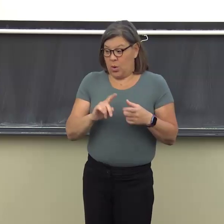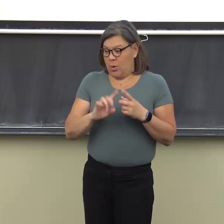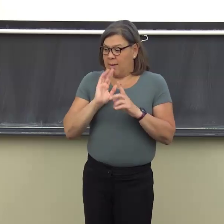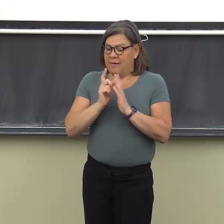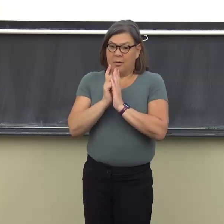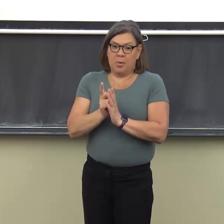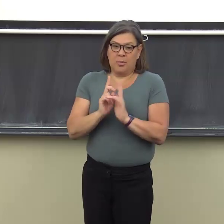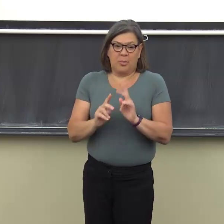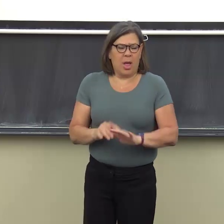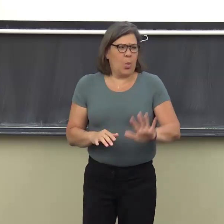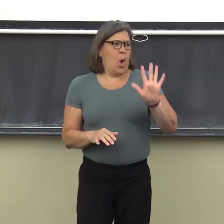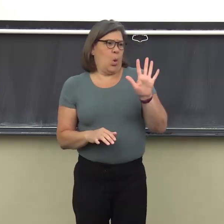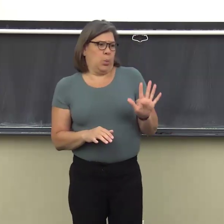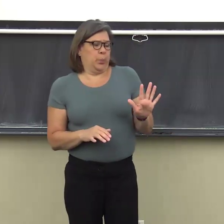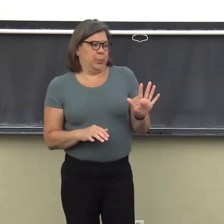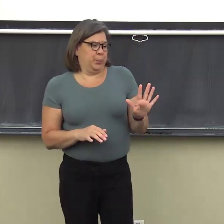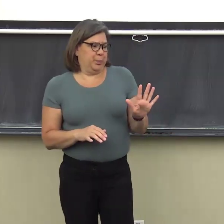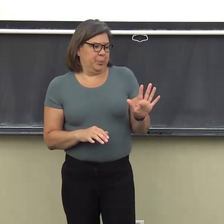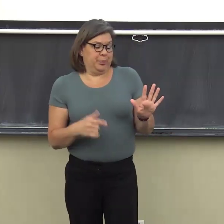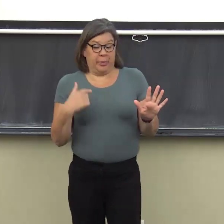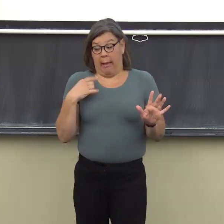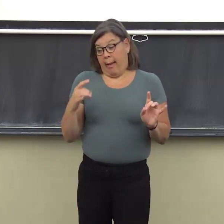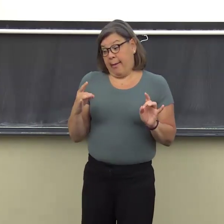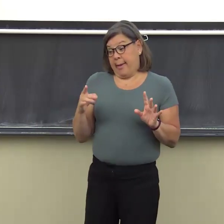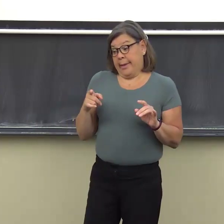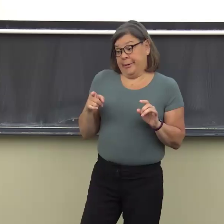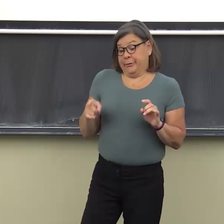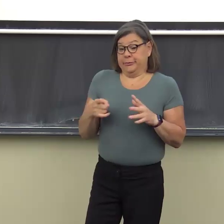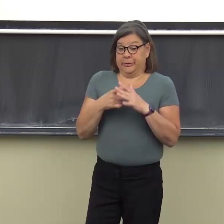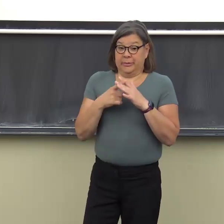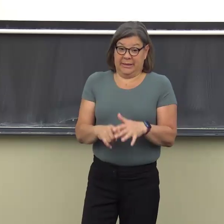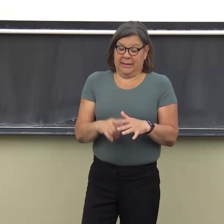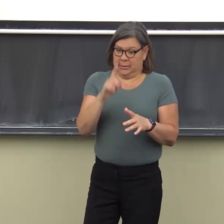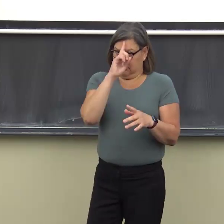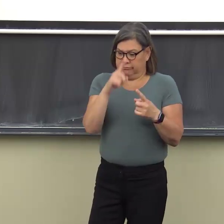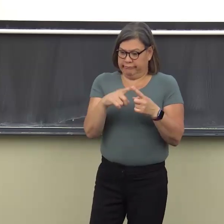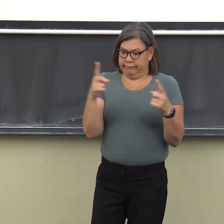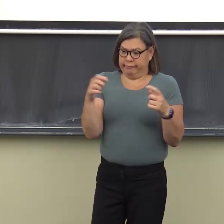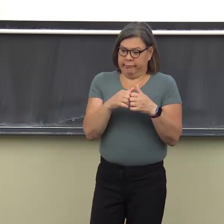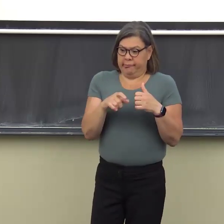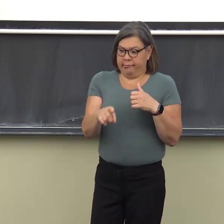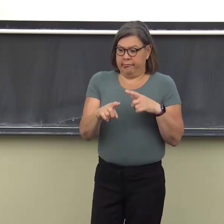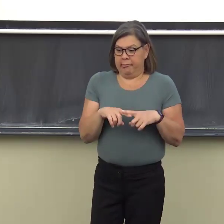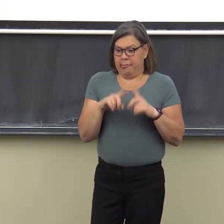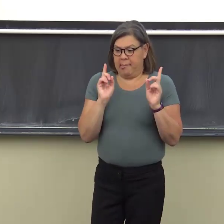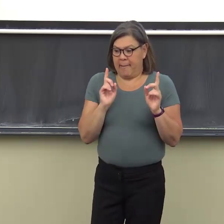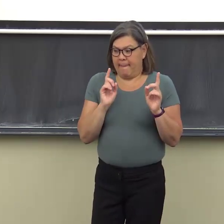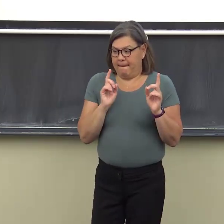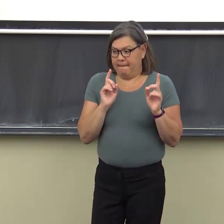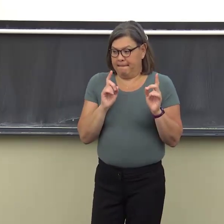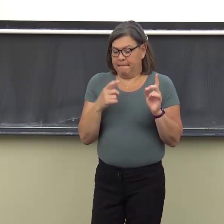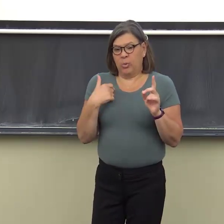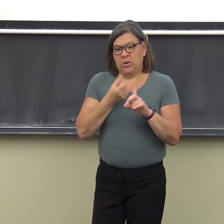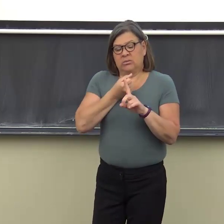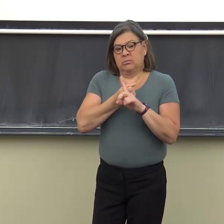where people say, whoa, you know, I hated you right at the beginning. I so disagreed with you. But we've